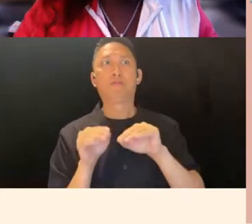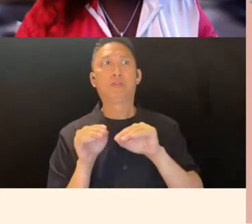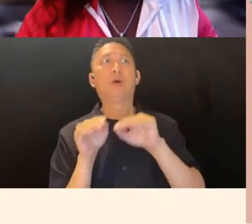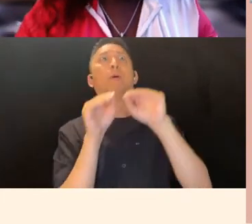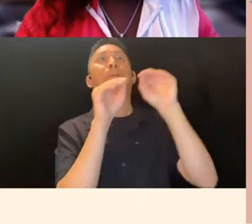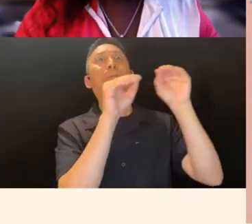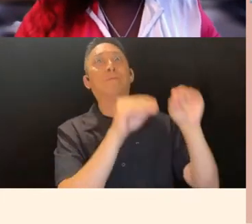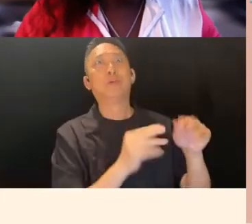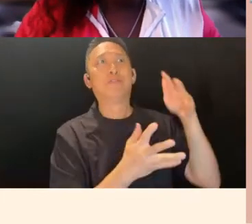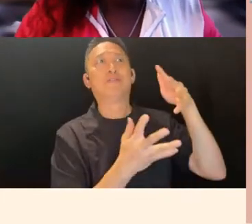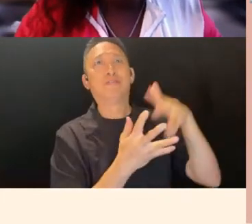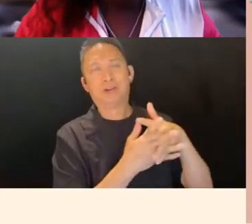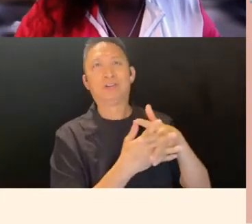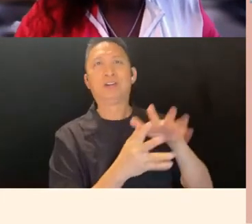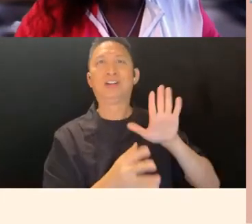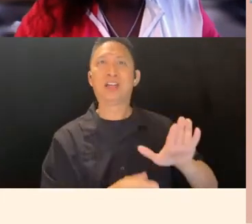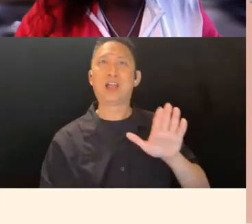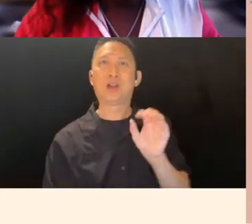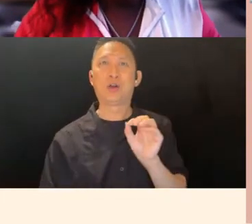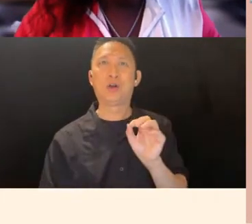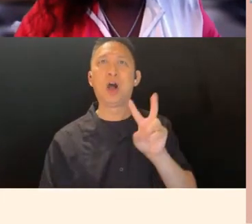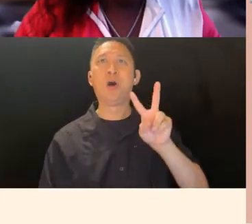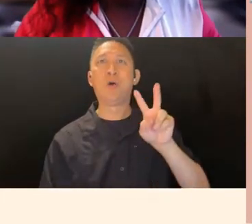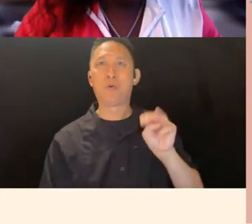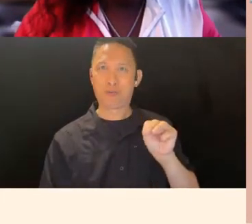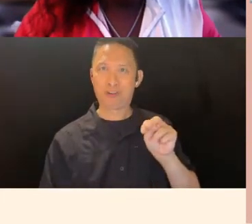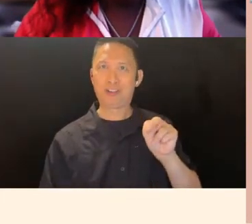there's no greater joy